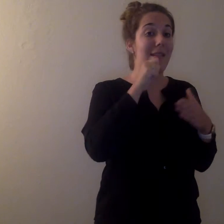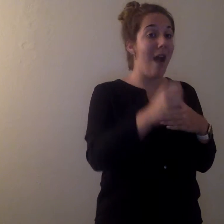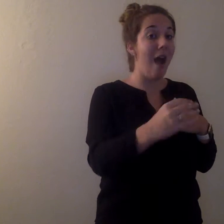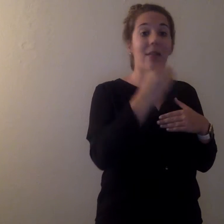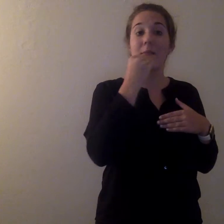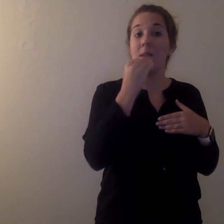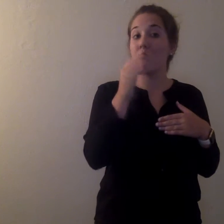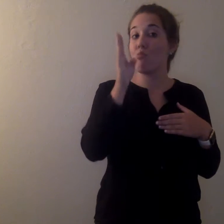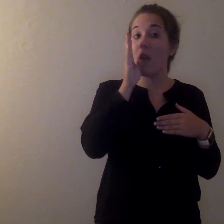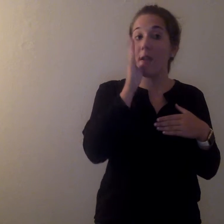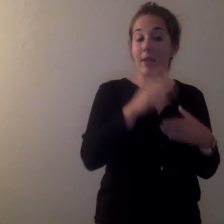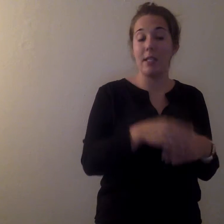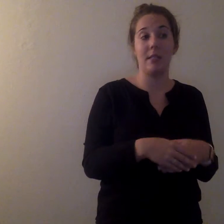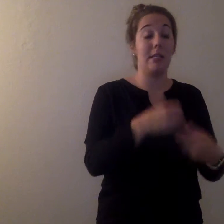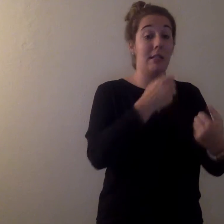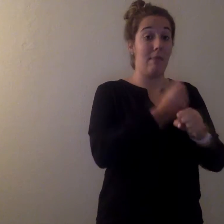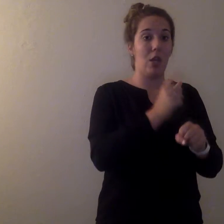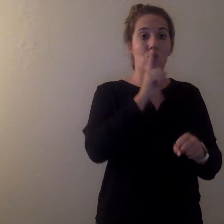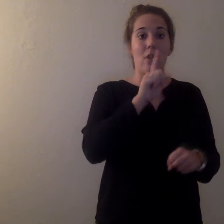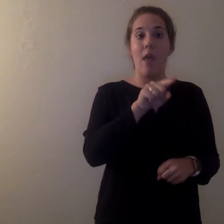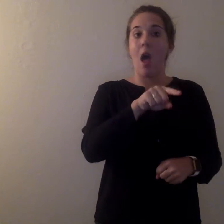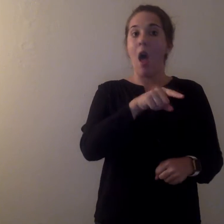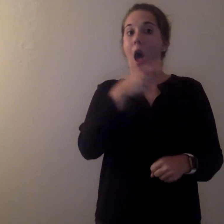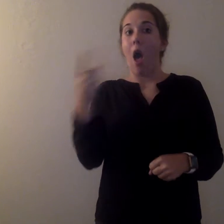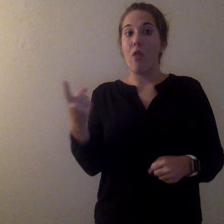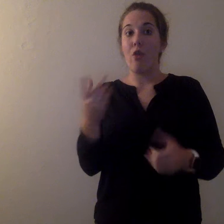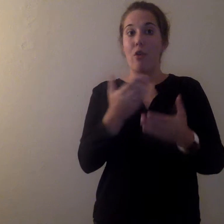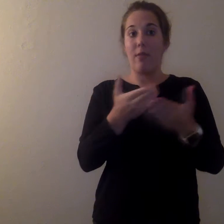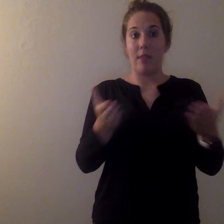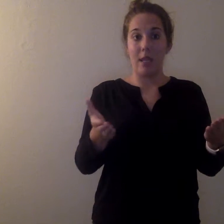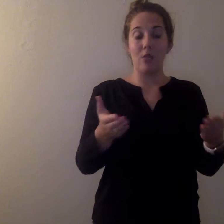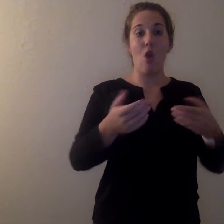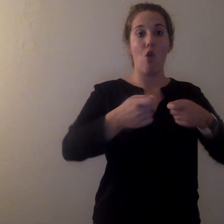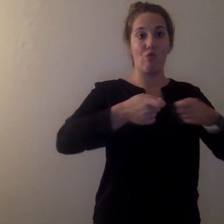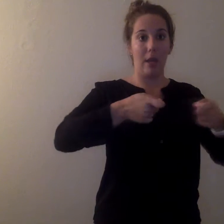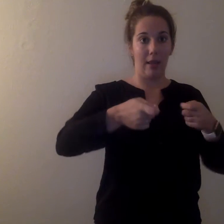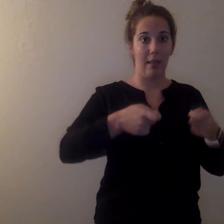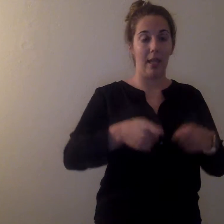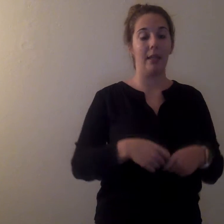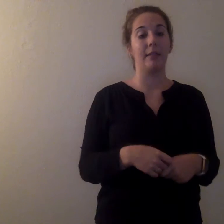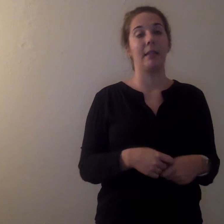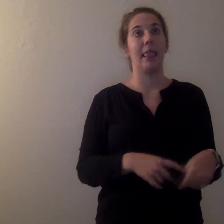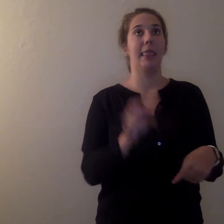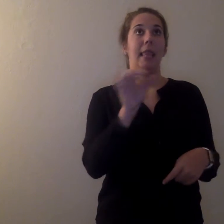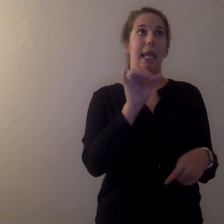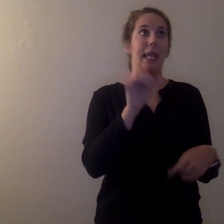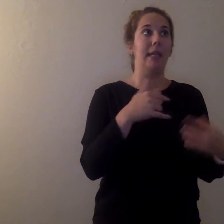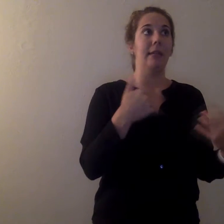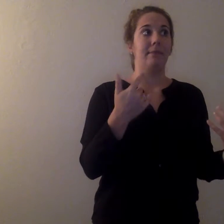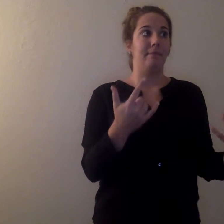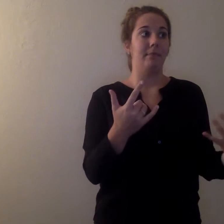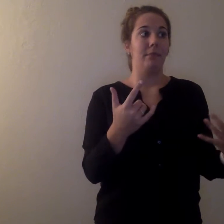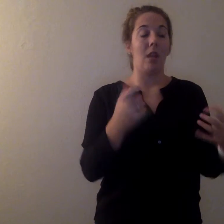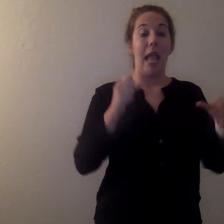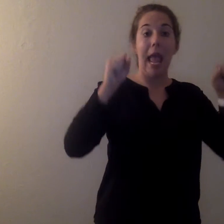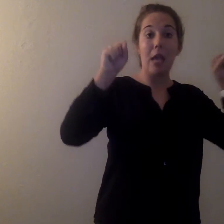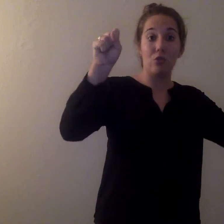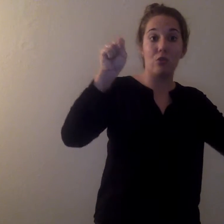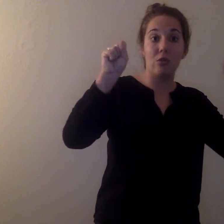sure that other variables are regulated. So you need to make sure that all the students would be exercising the same amount,